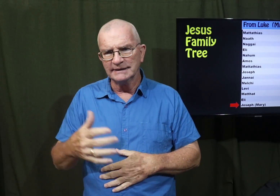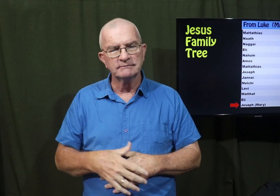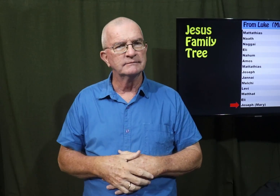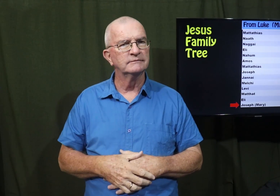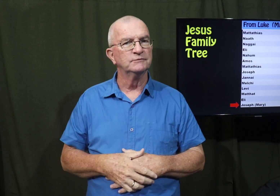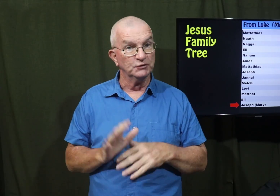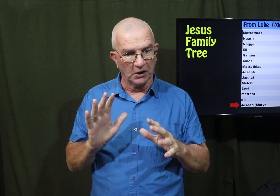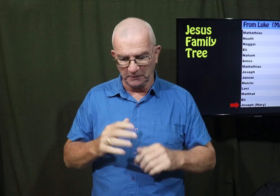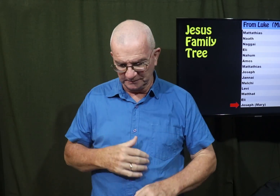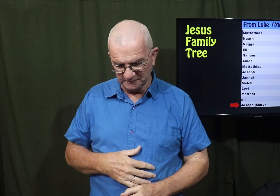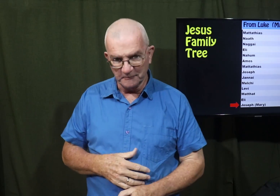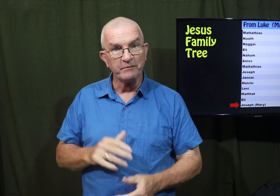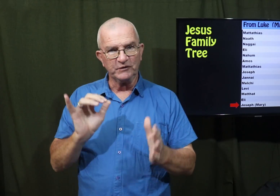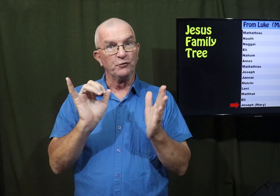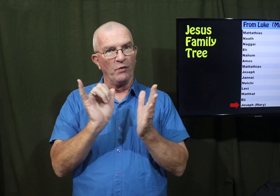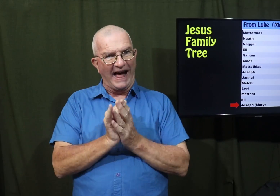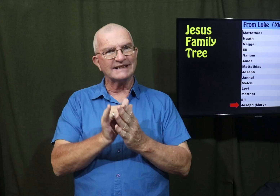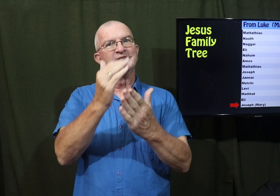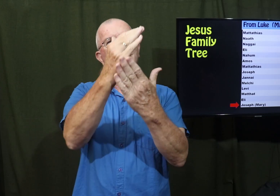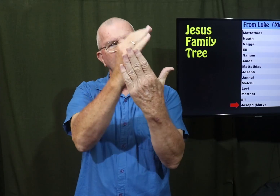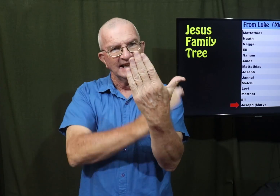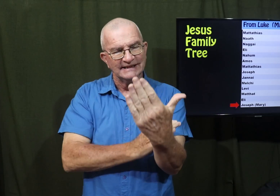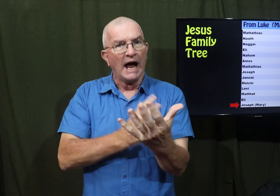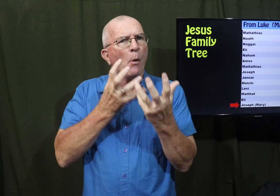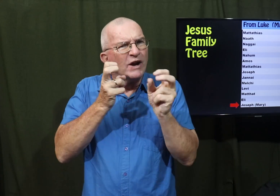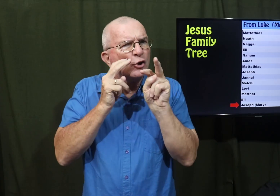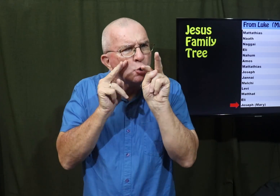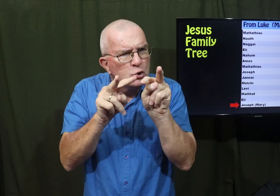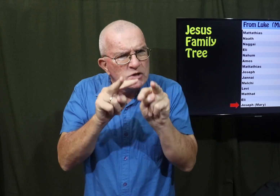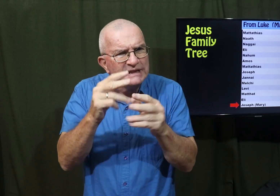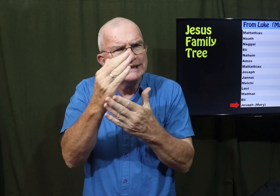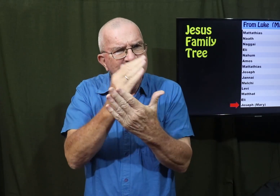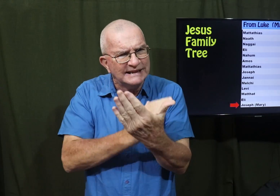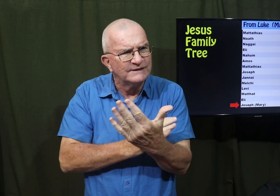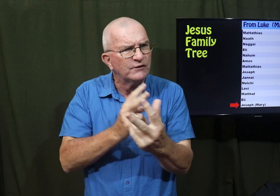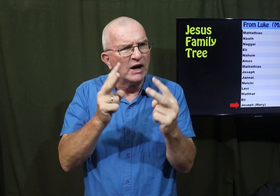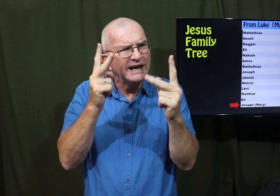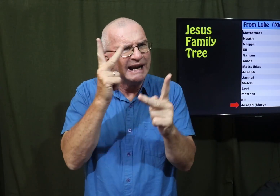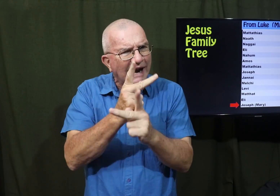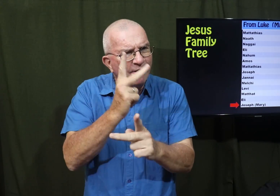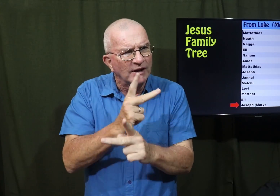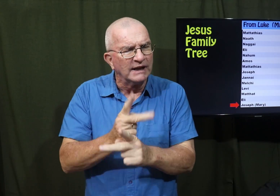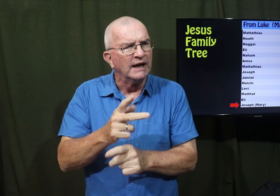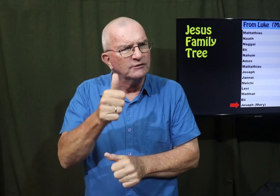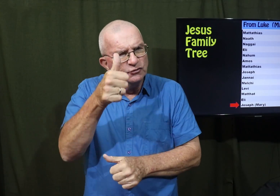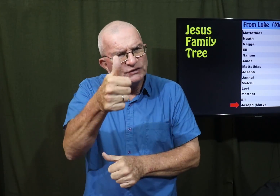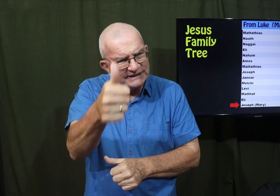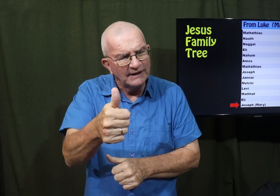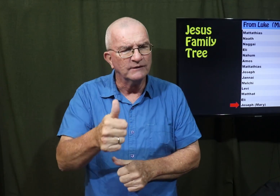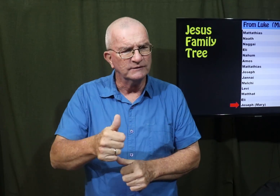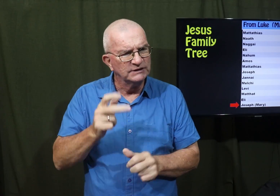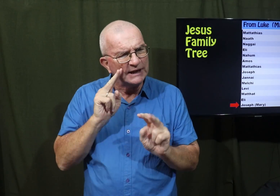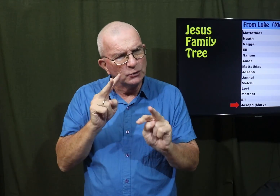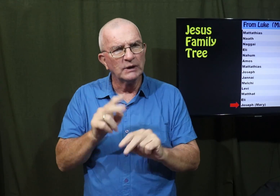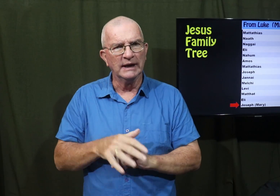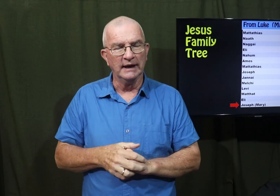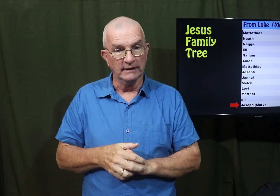list of the family trees. I want you to look at this list very carefully by